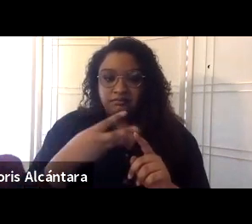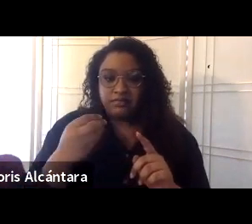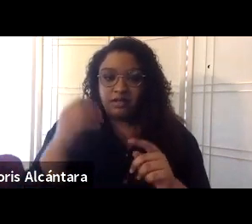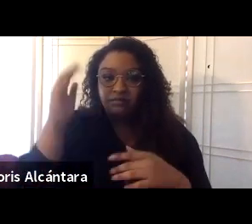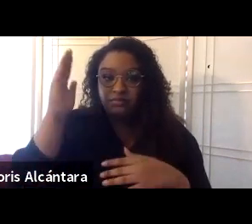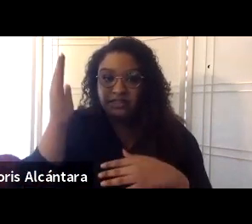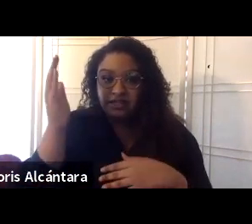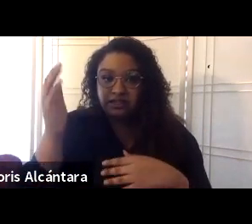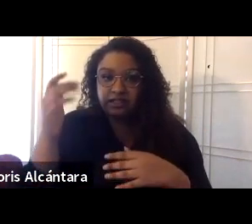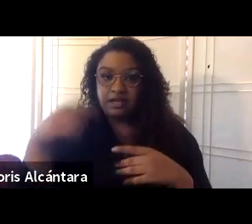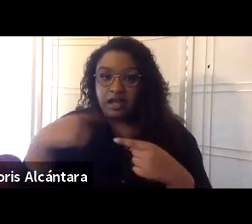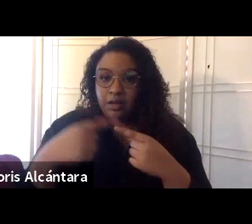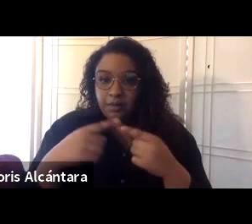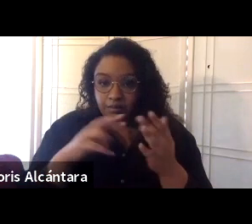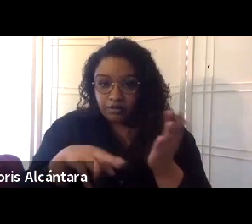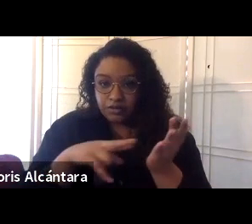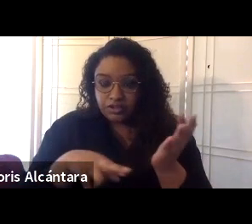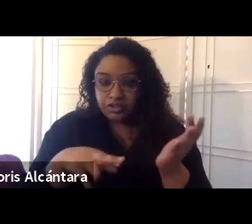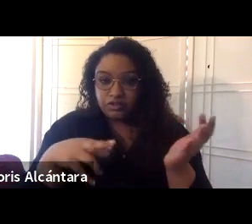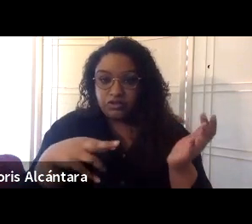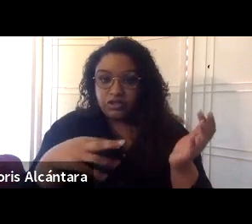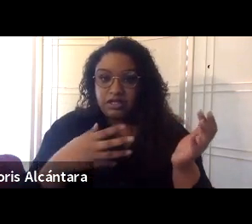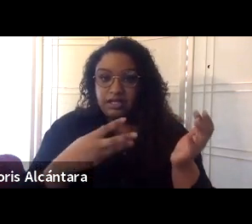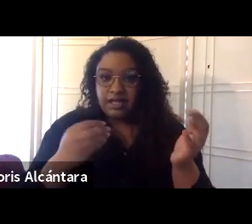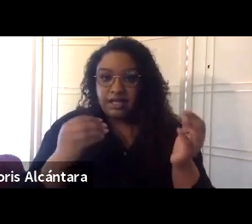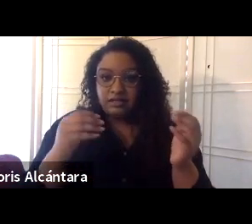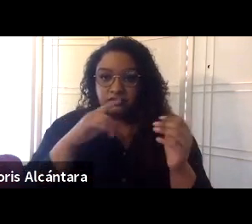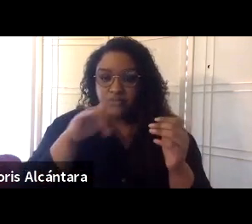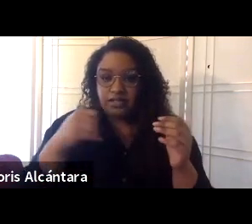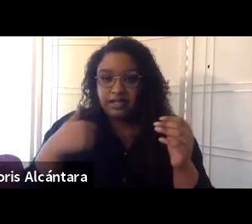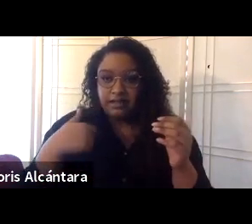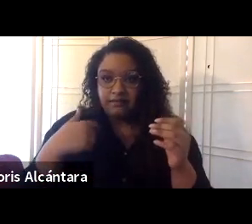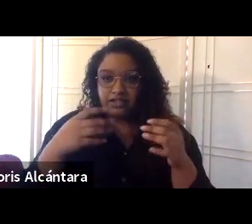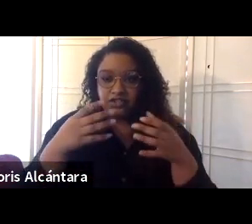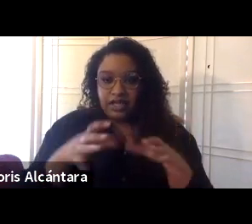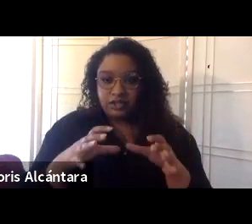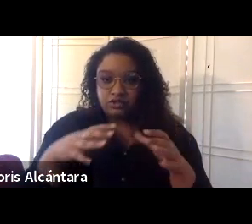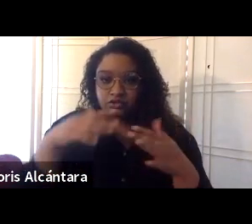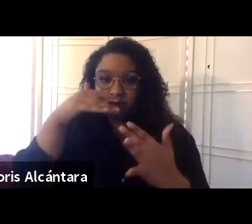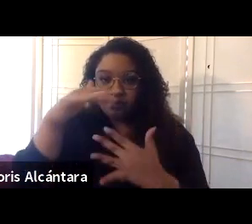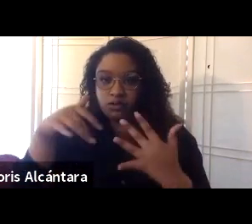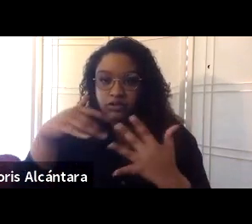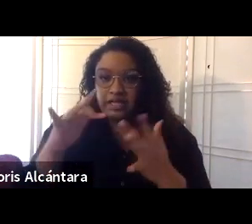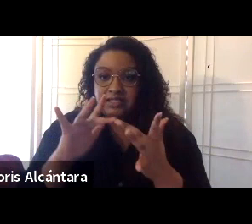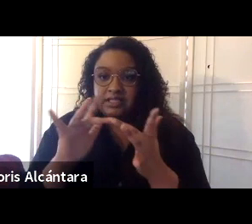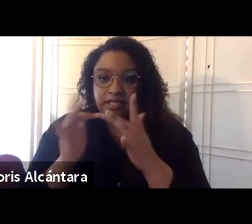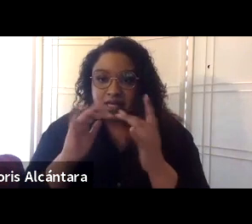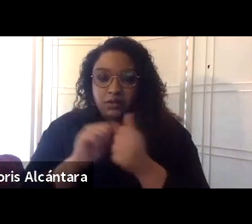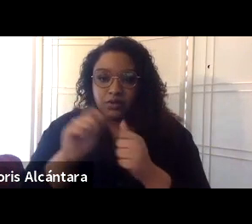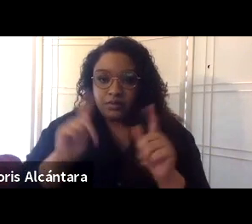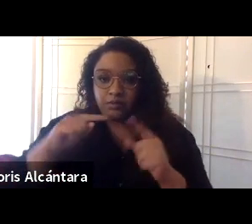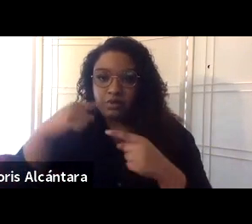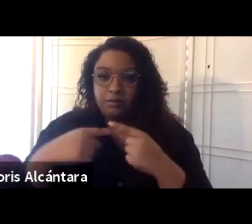Fulbright. I actually came back and gave a presentation about my research and really just having the